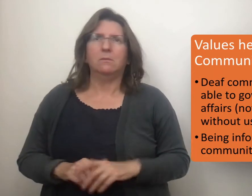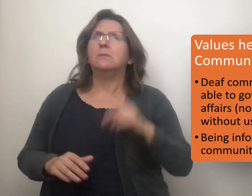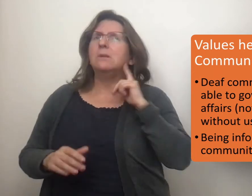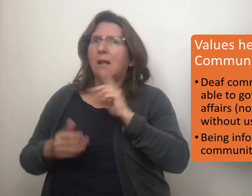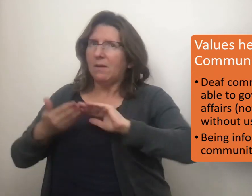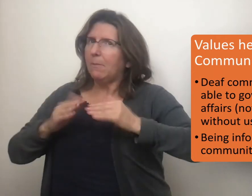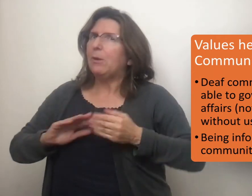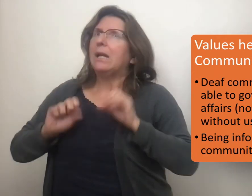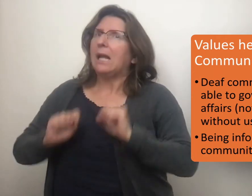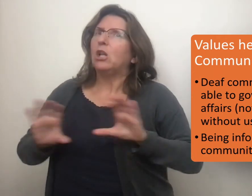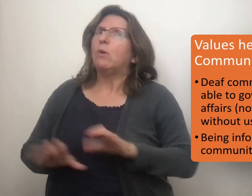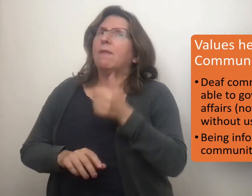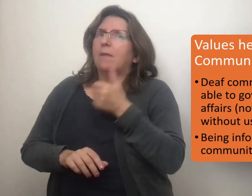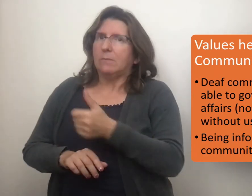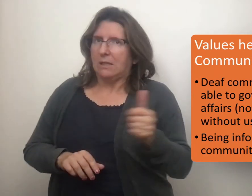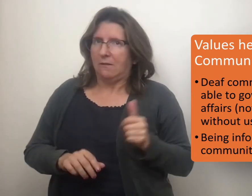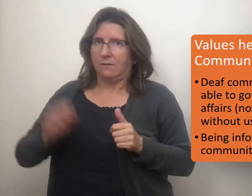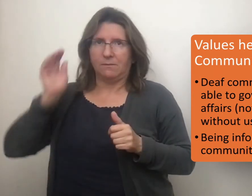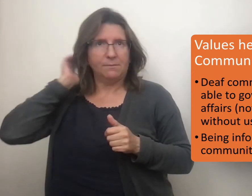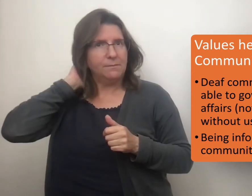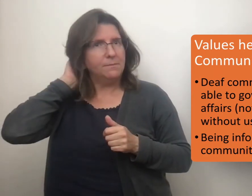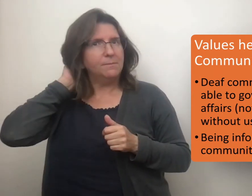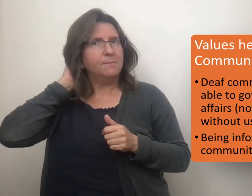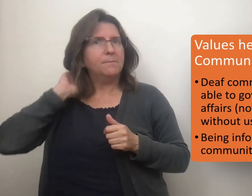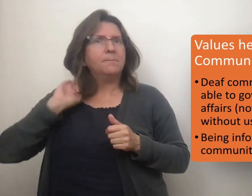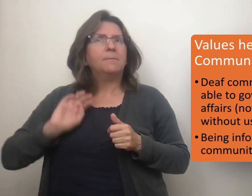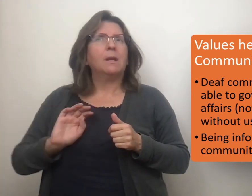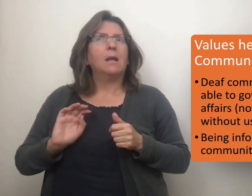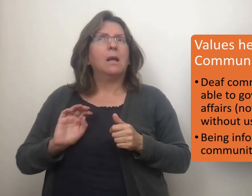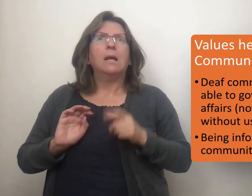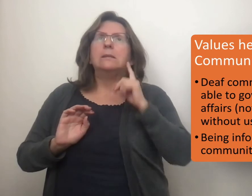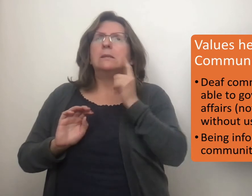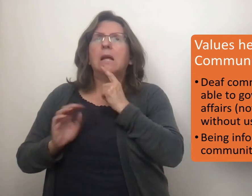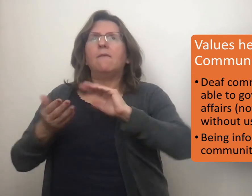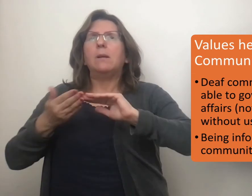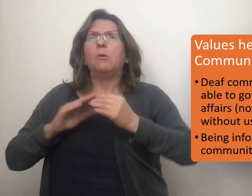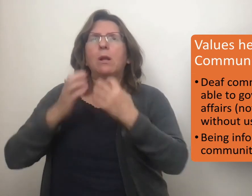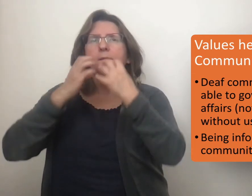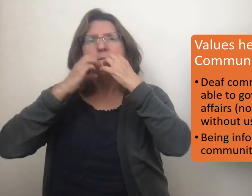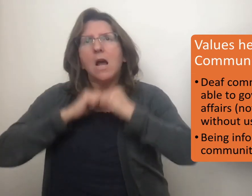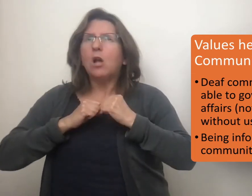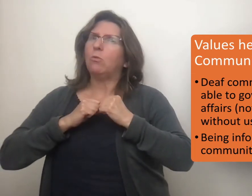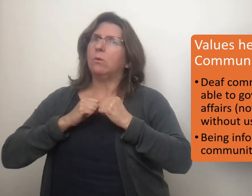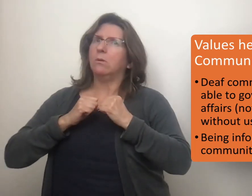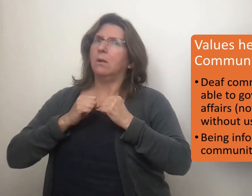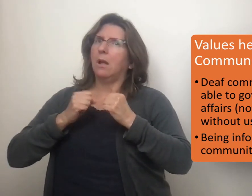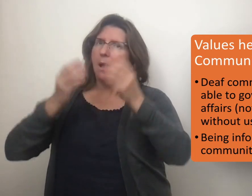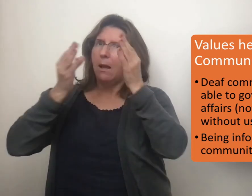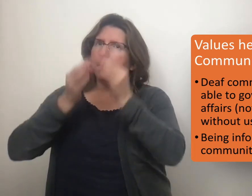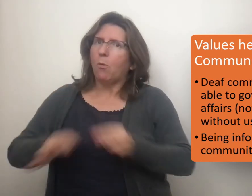community is perfectly able to take care of themselves. Another important value is being informed about the